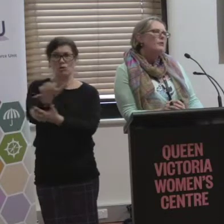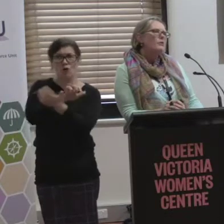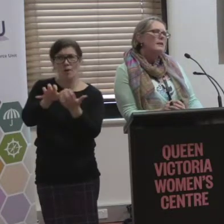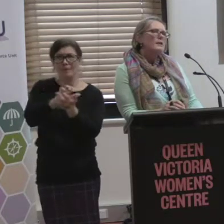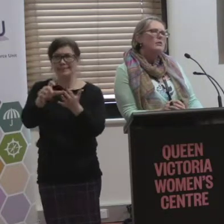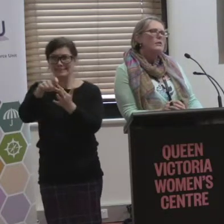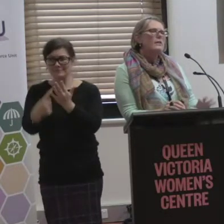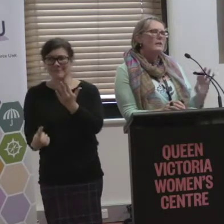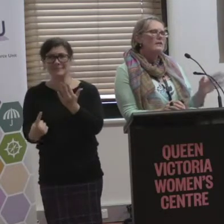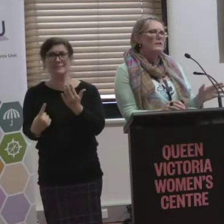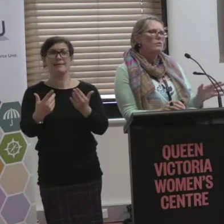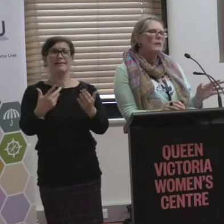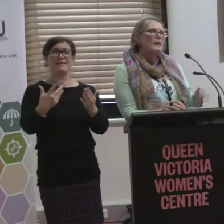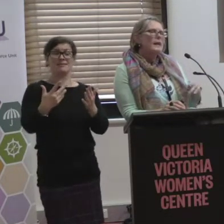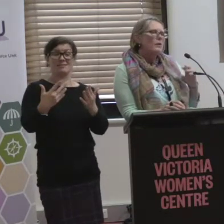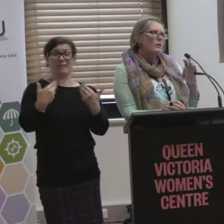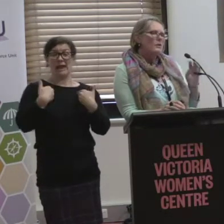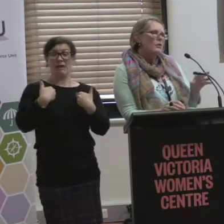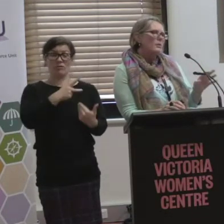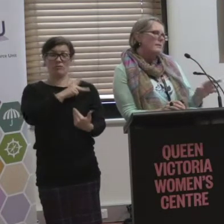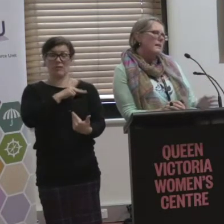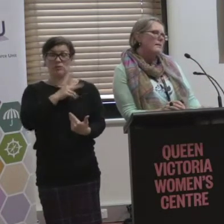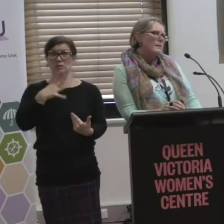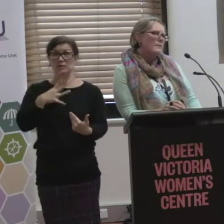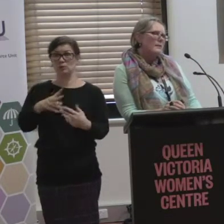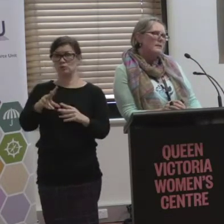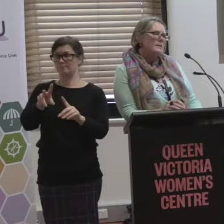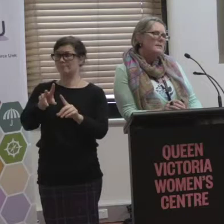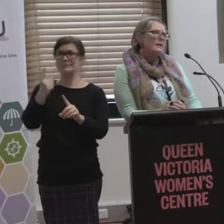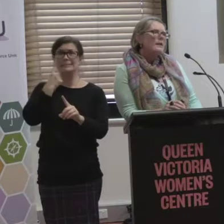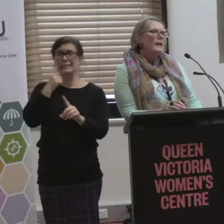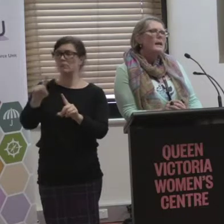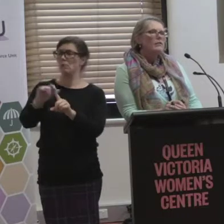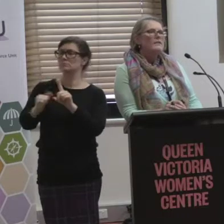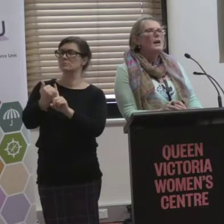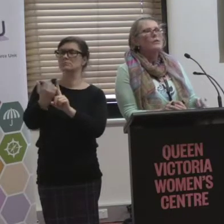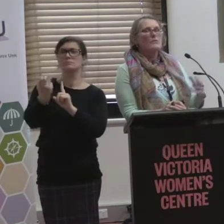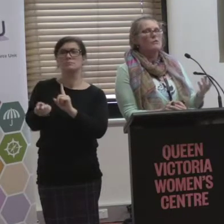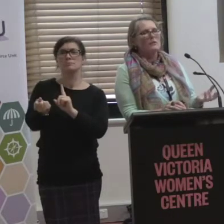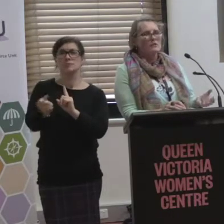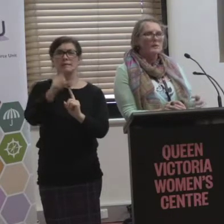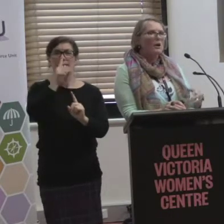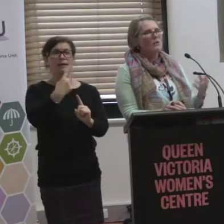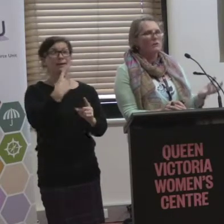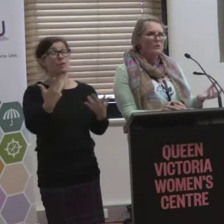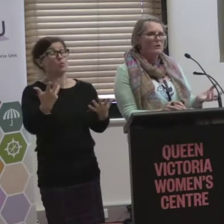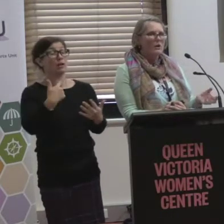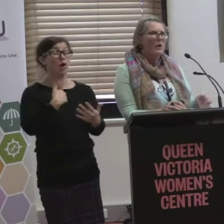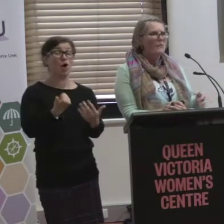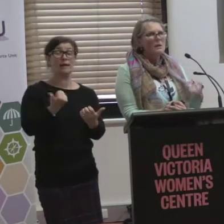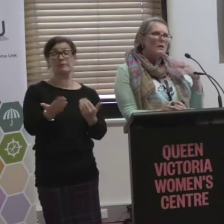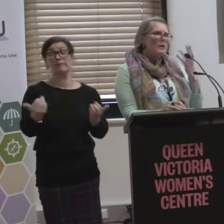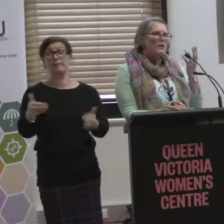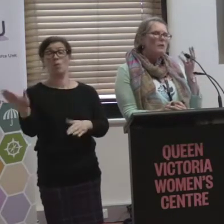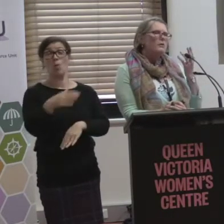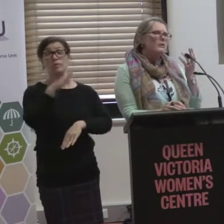health practitioner needs to look at the individual and look at the circumstances that are presenting. They can't just say, oh, this is routine to me, I offer it all the